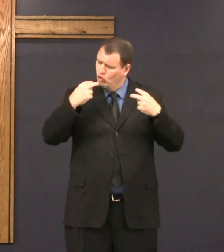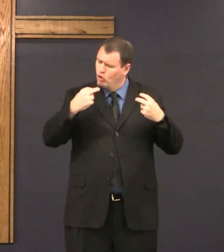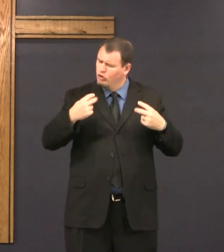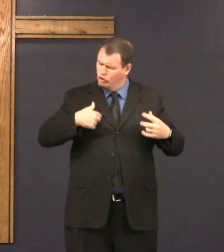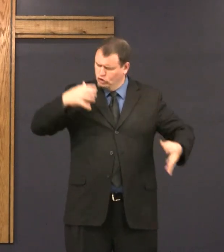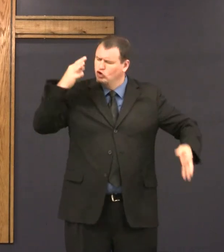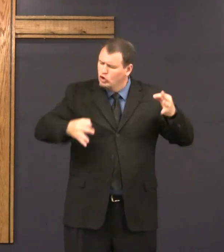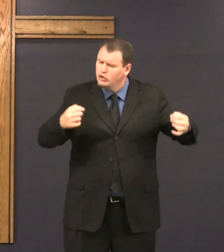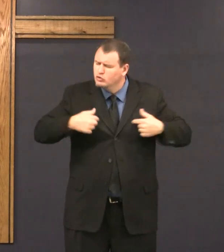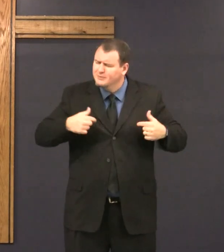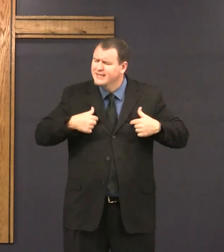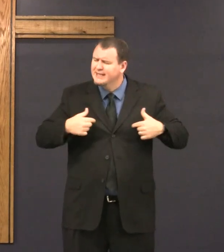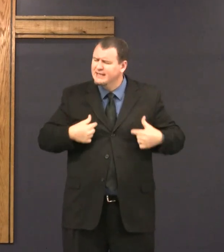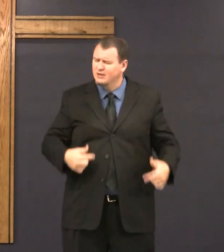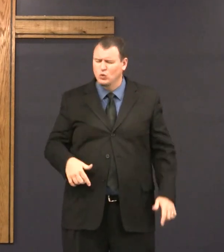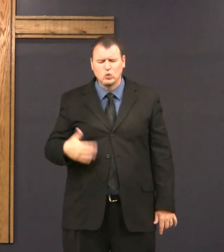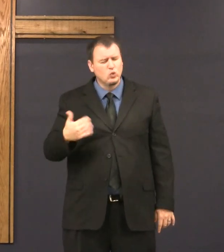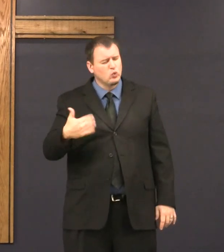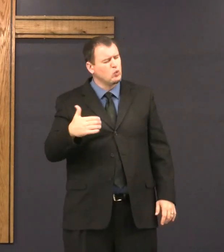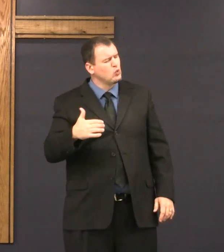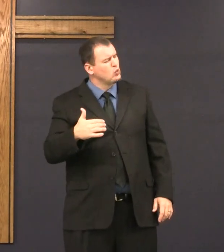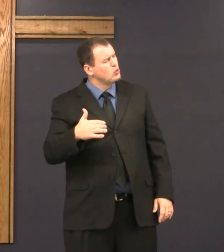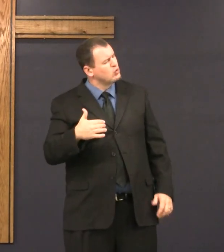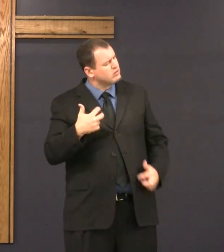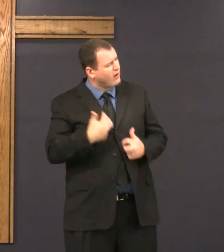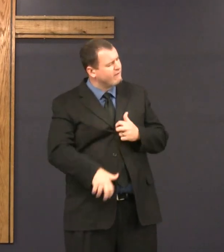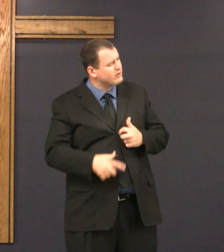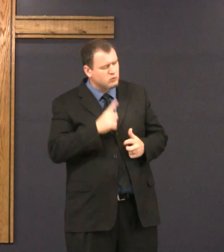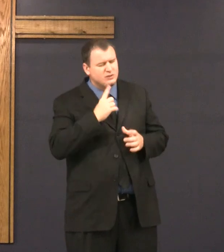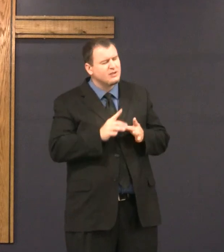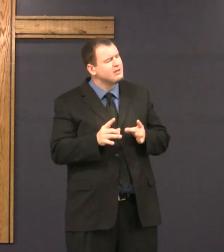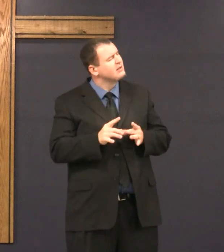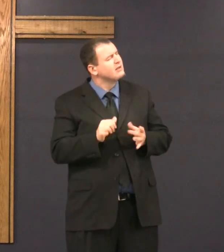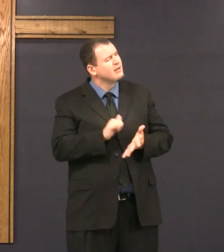And invite others to look at our character, to judge us.